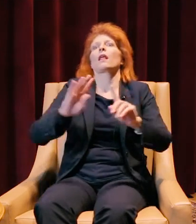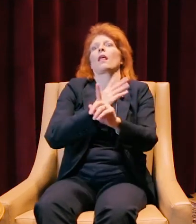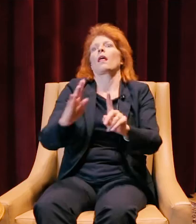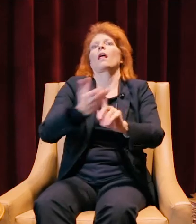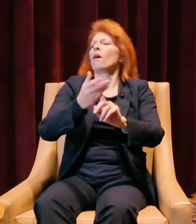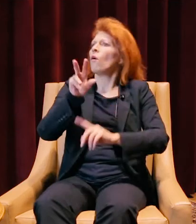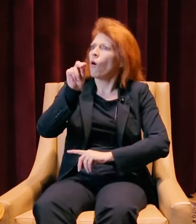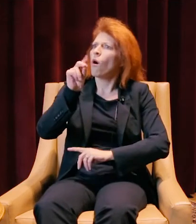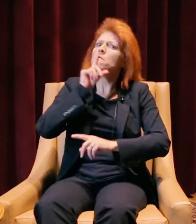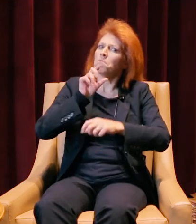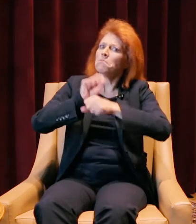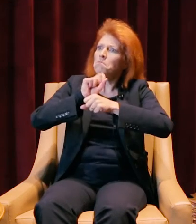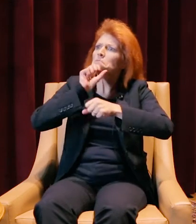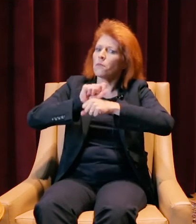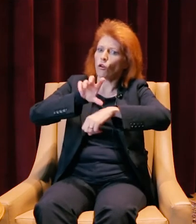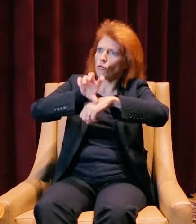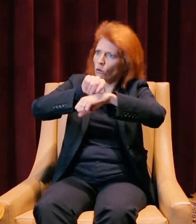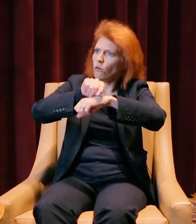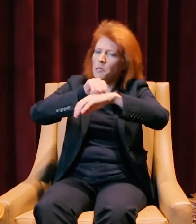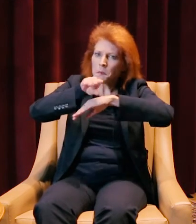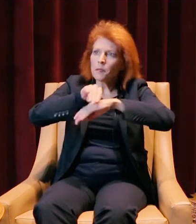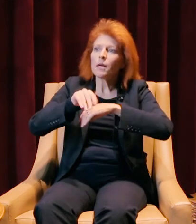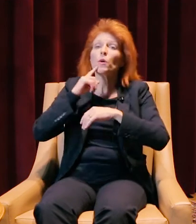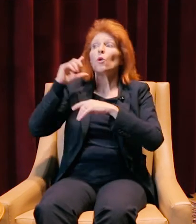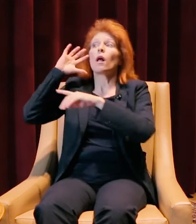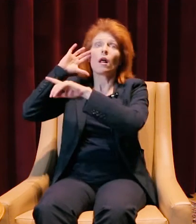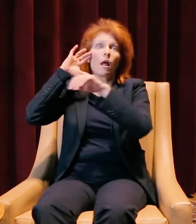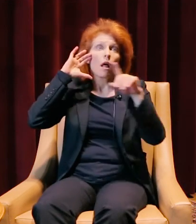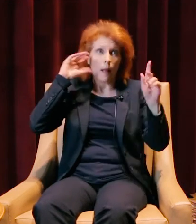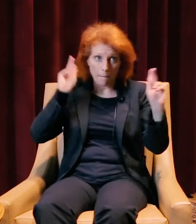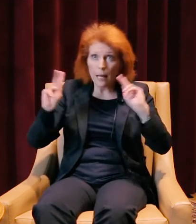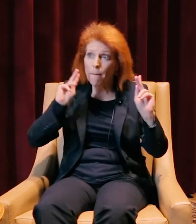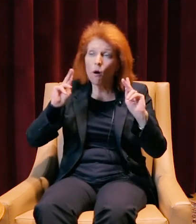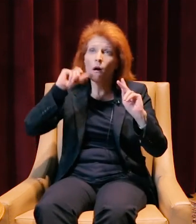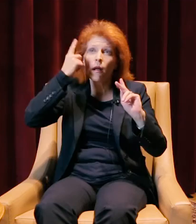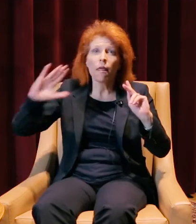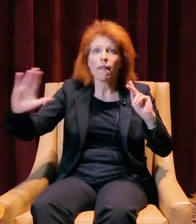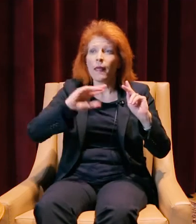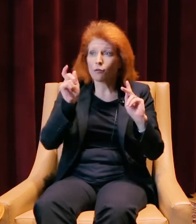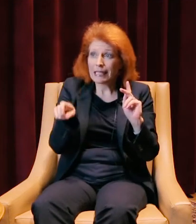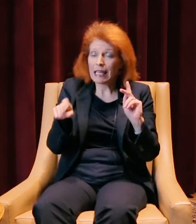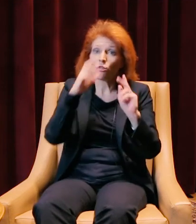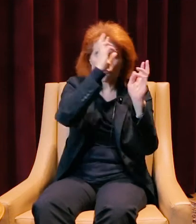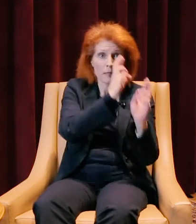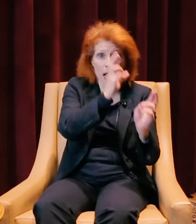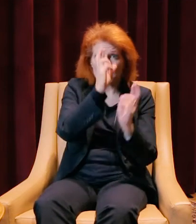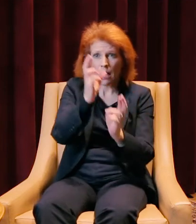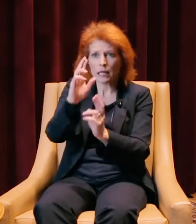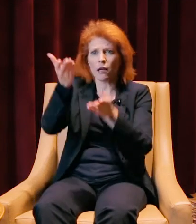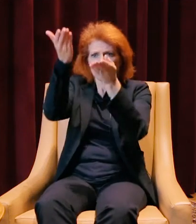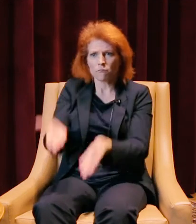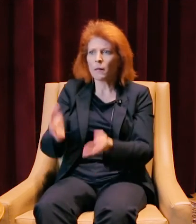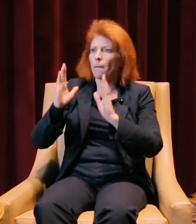they're not really, they're consultants. And the more you listen to people and the more you understand what their needs are and respect them as human